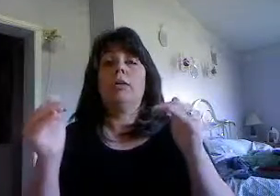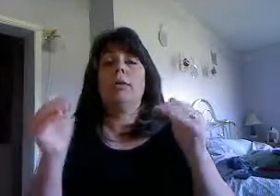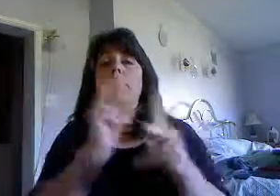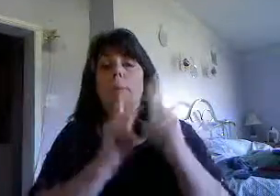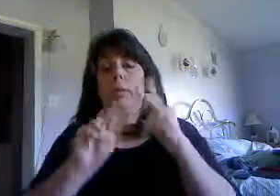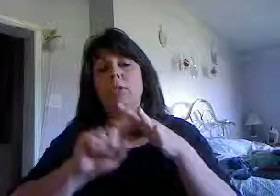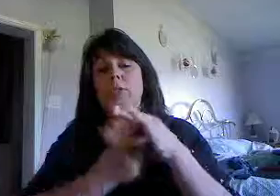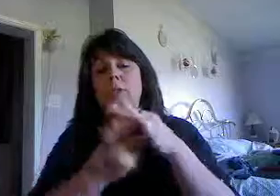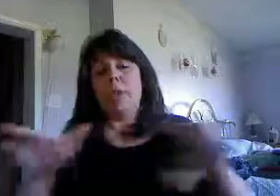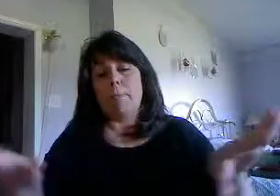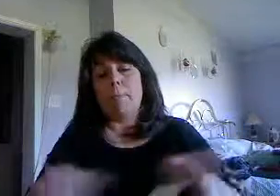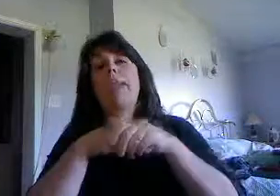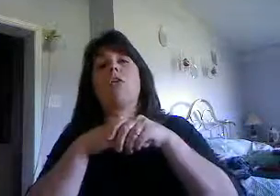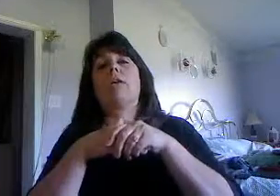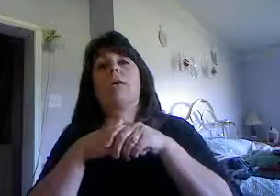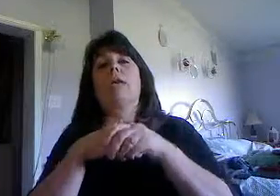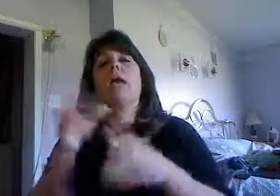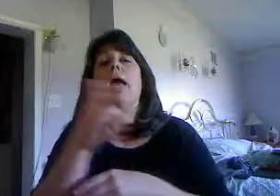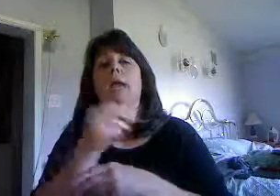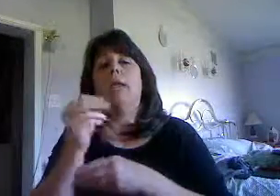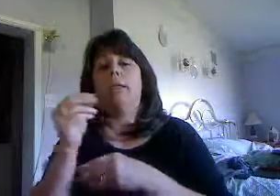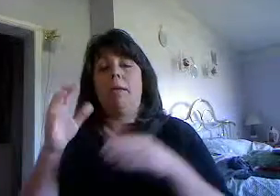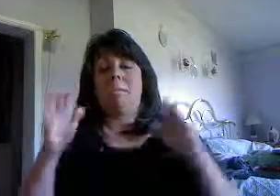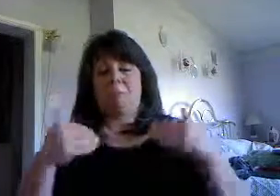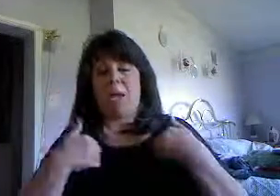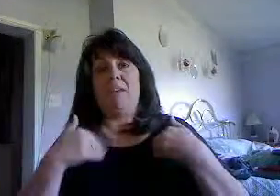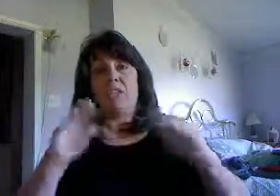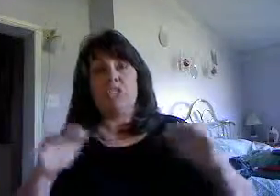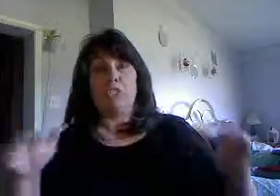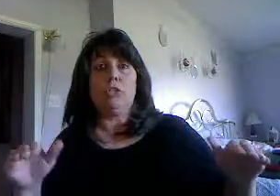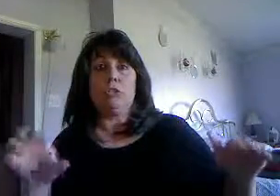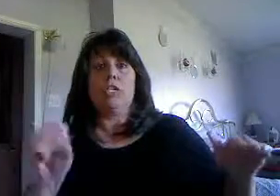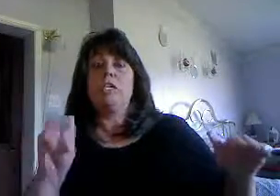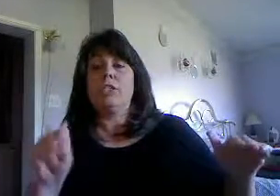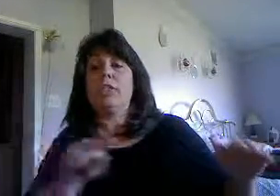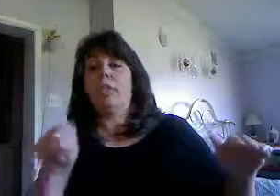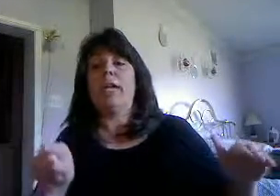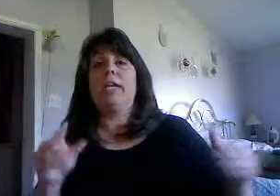Aside from rising incomes, rising automobile ownership, and the